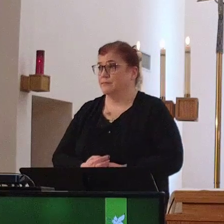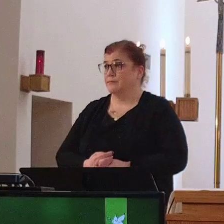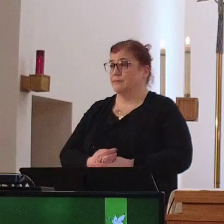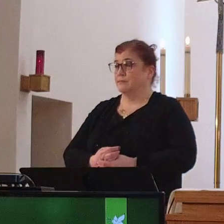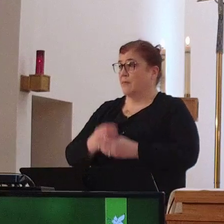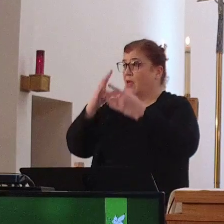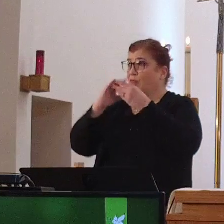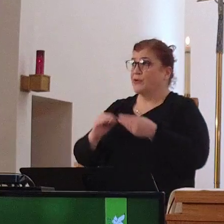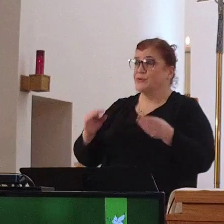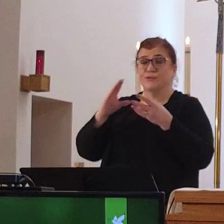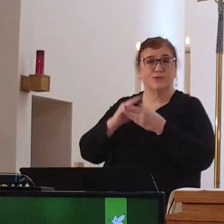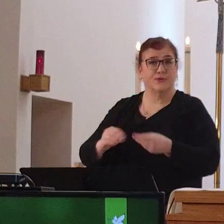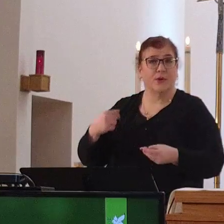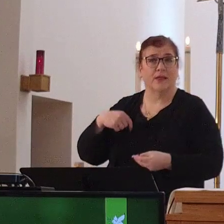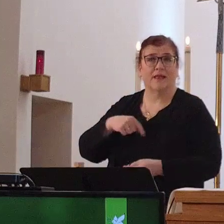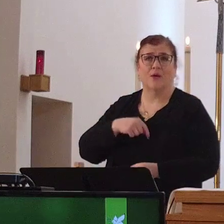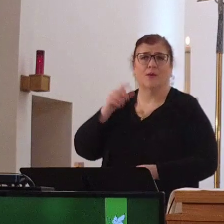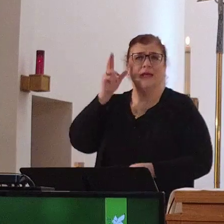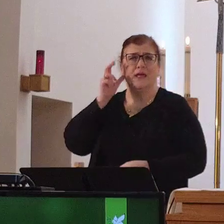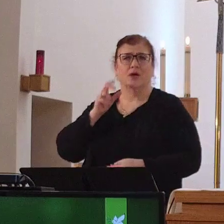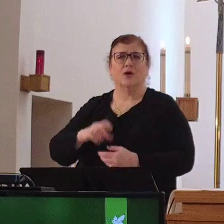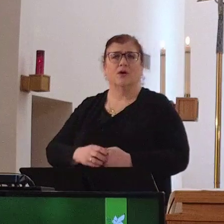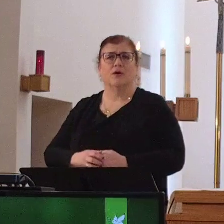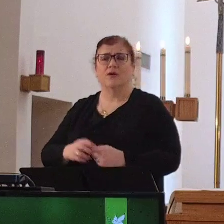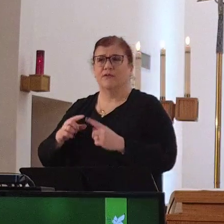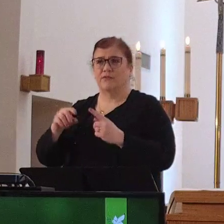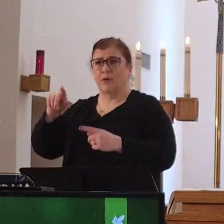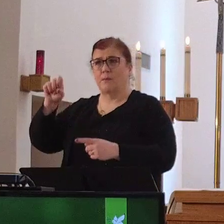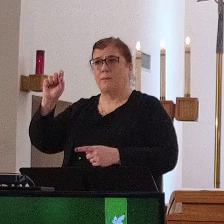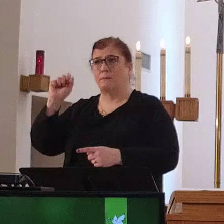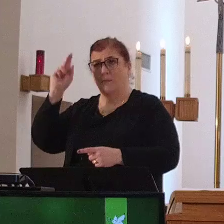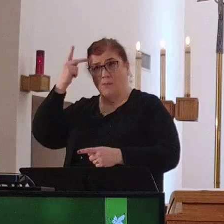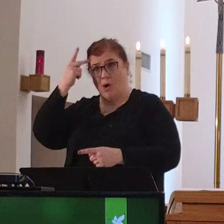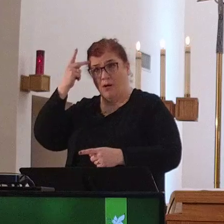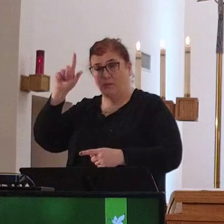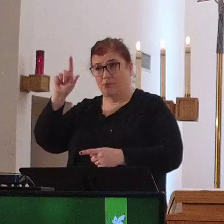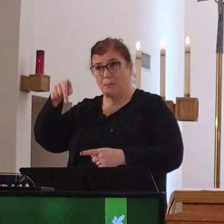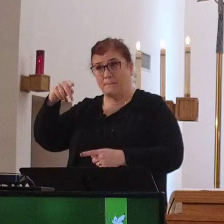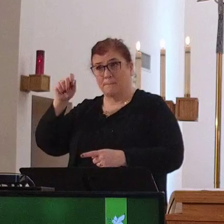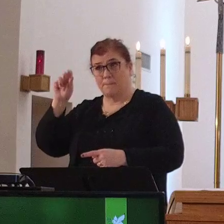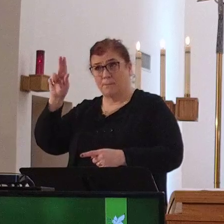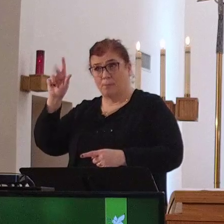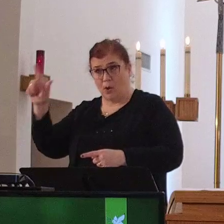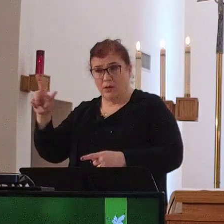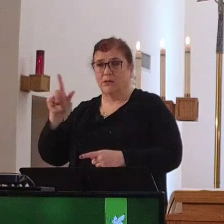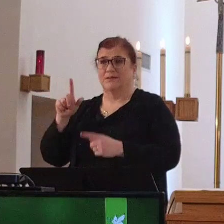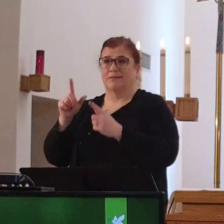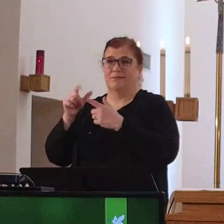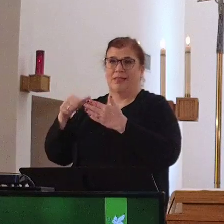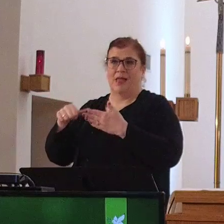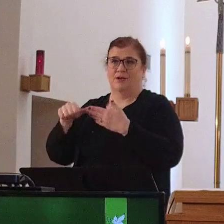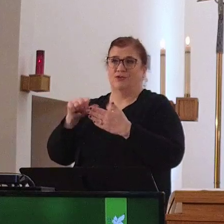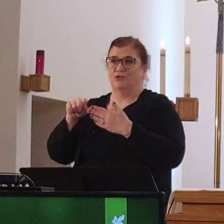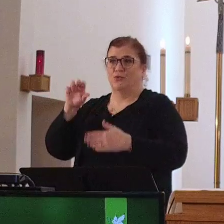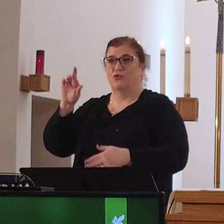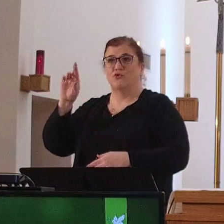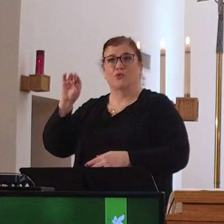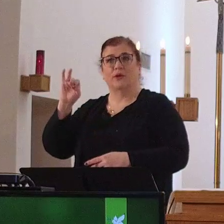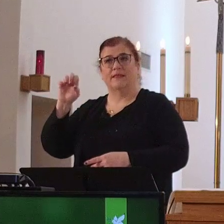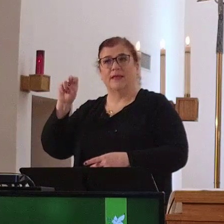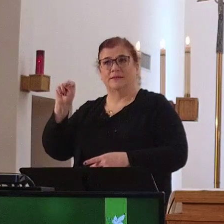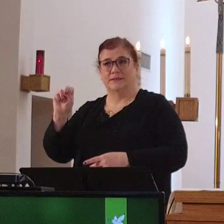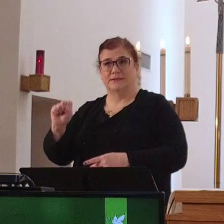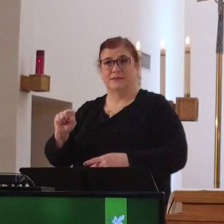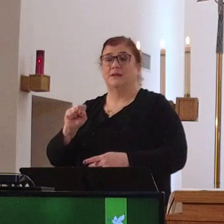The story that we hear from Paul's letter to the Corinthians is a